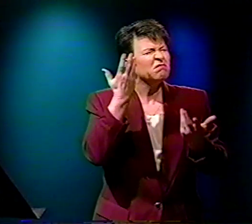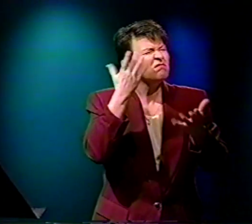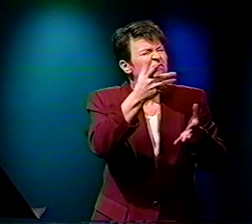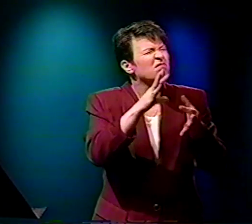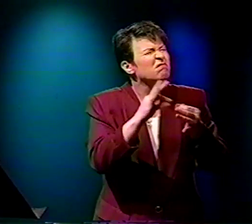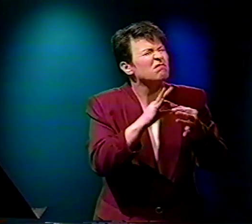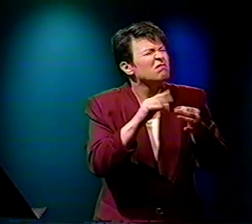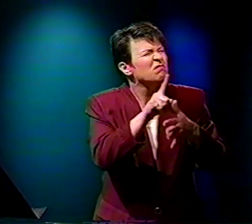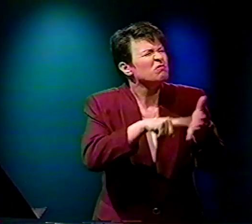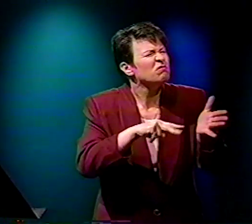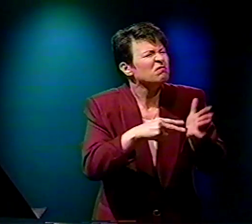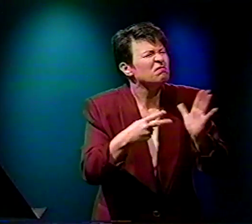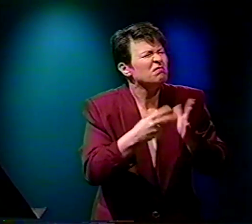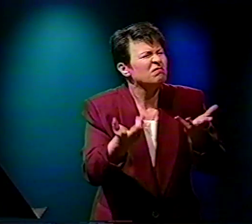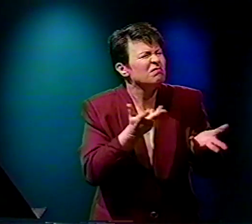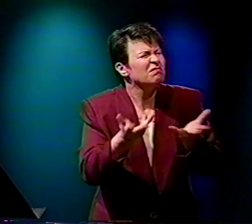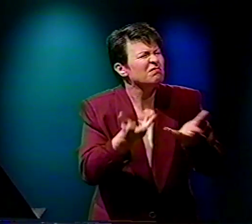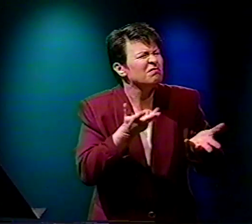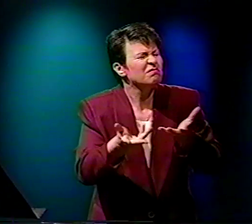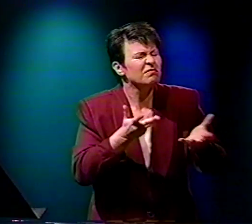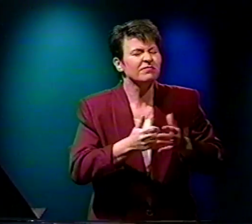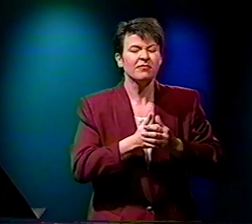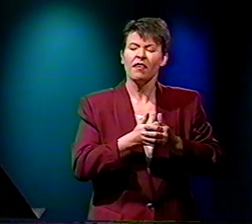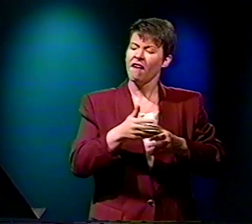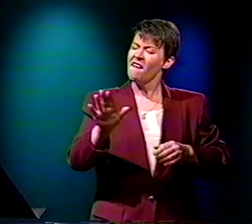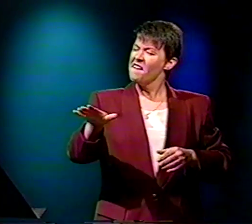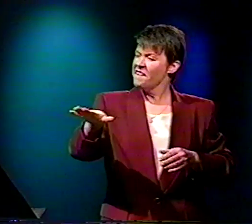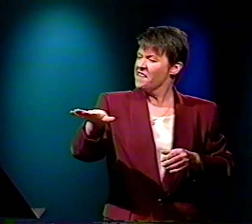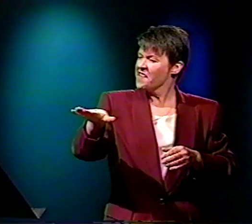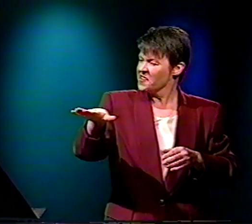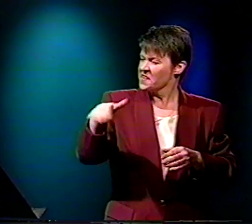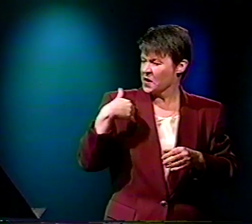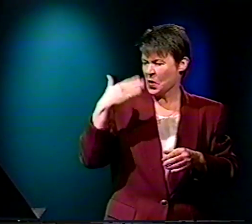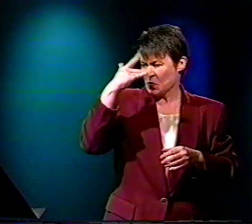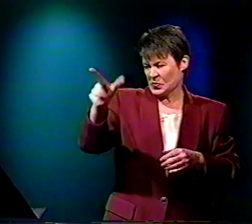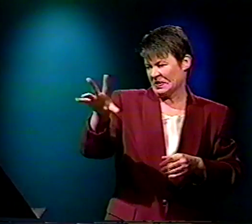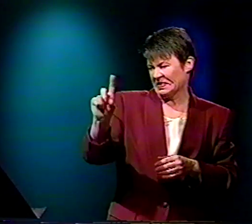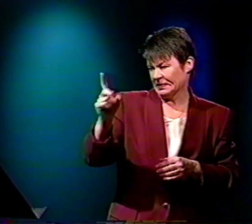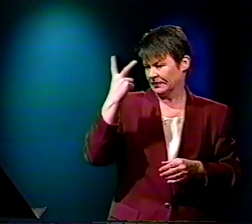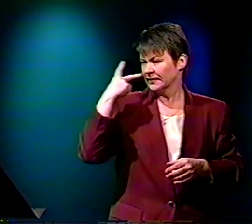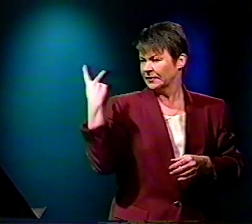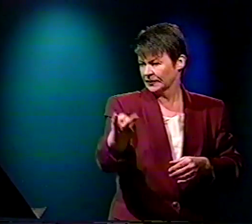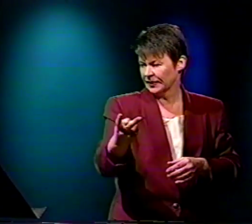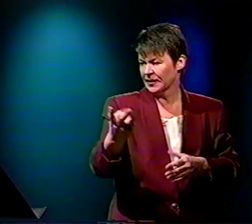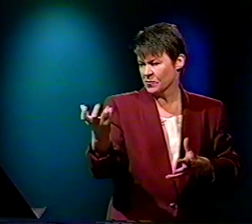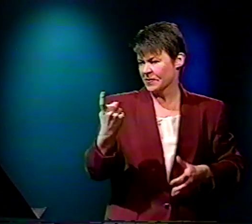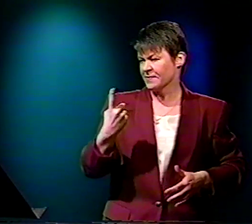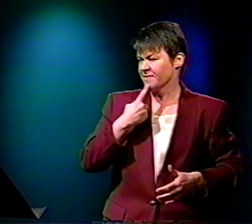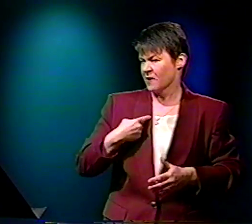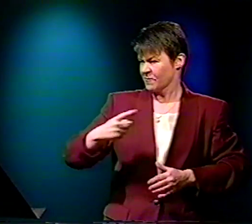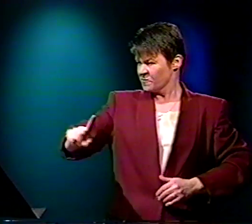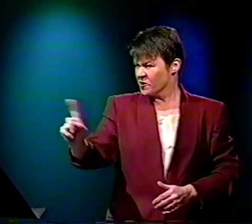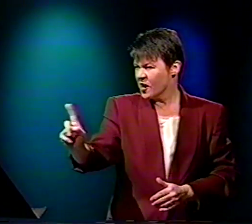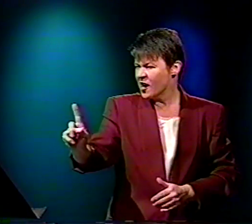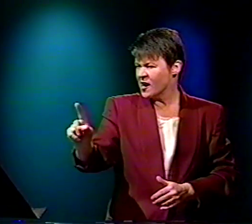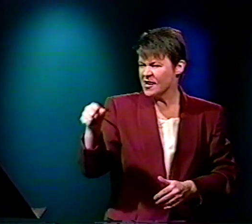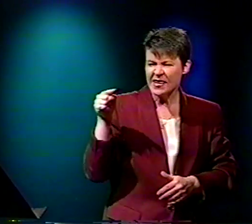thought about it, and he said, well, I'm not really sure what you're talking about. What are you referring to? And he goes, I know that you saw what they were doing. You tell